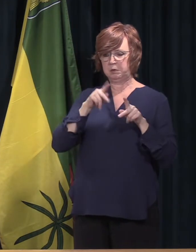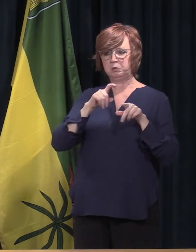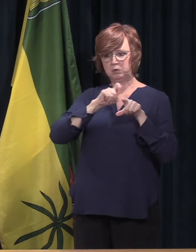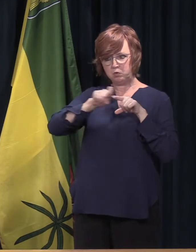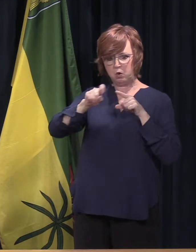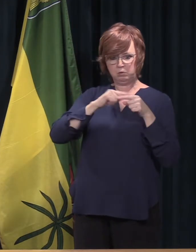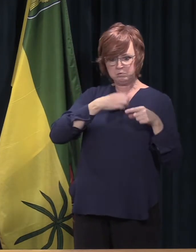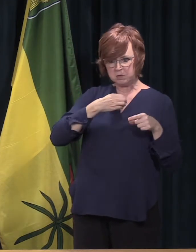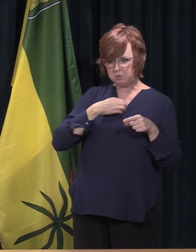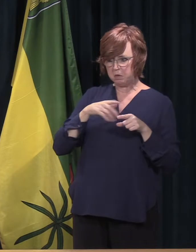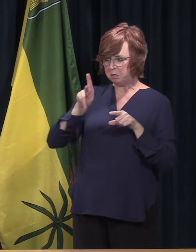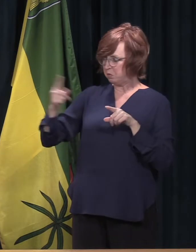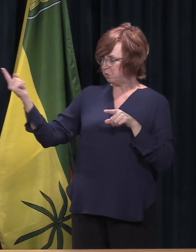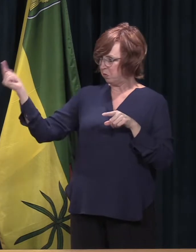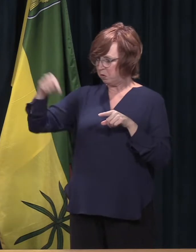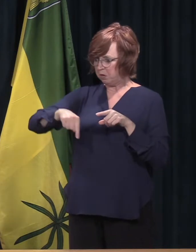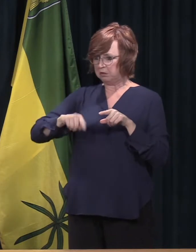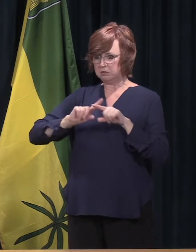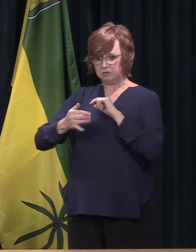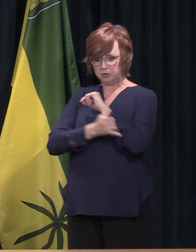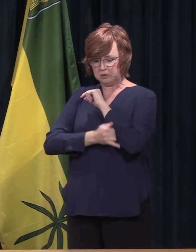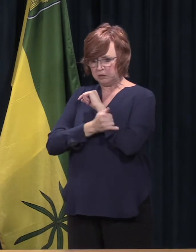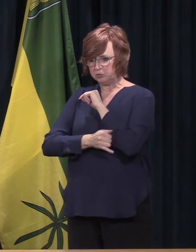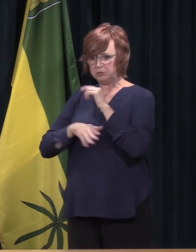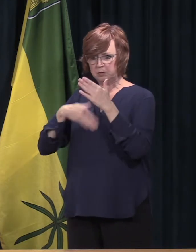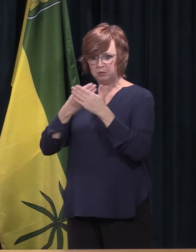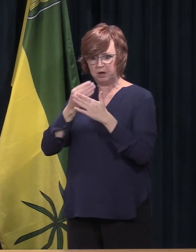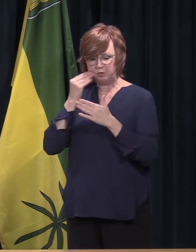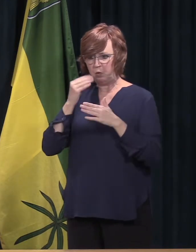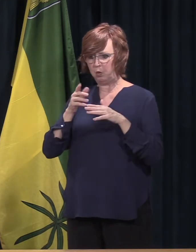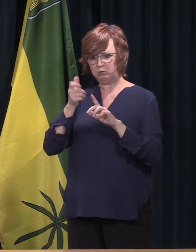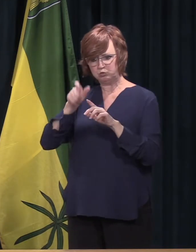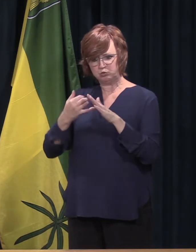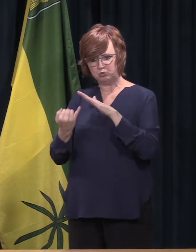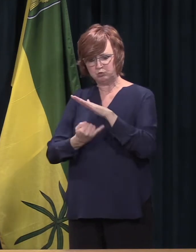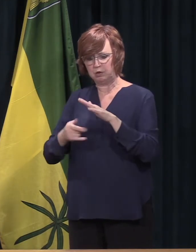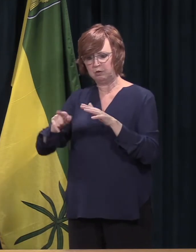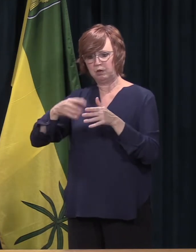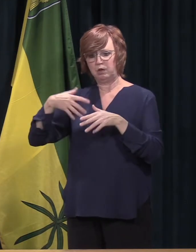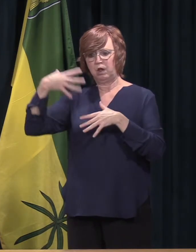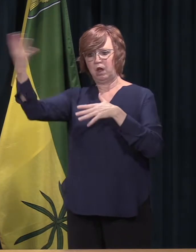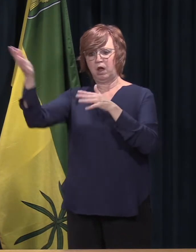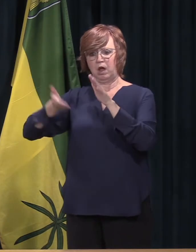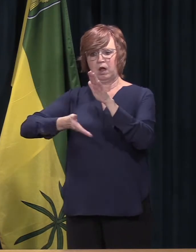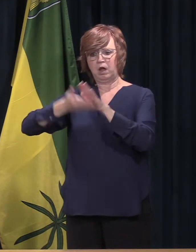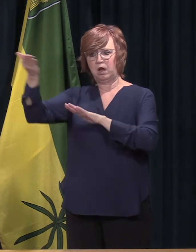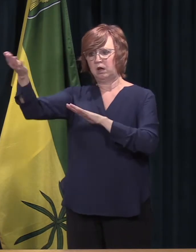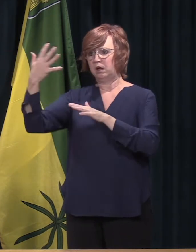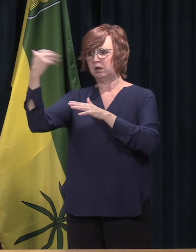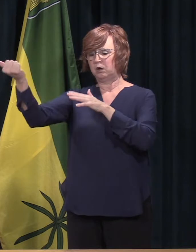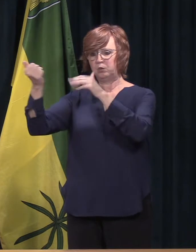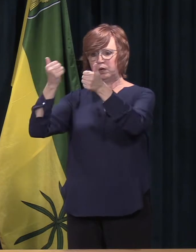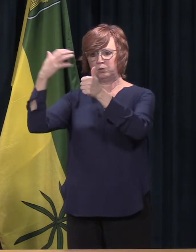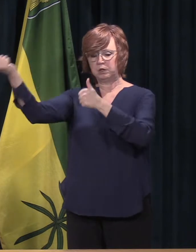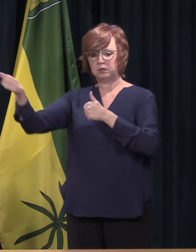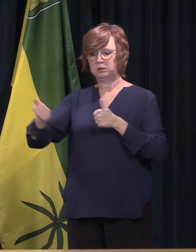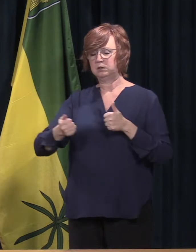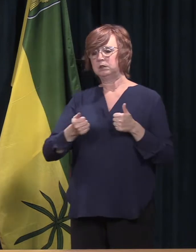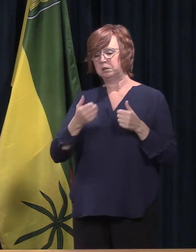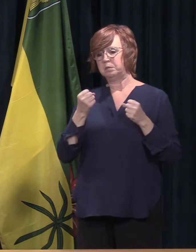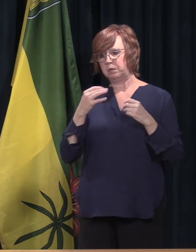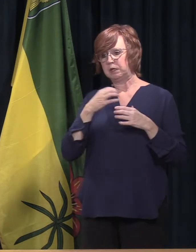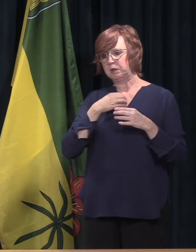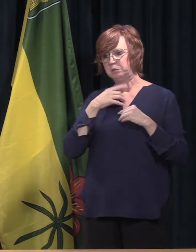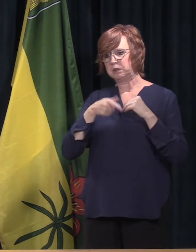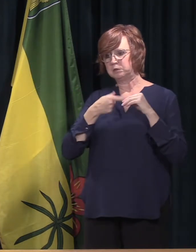to follow where they can, but really this just is up to individuals who are coming back to, self-isolate for the 2